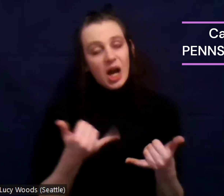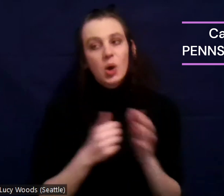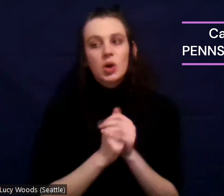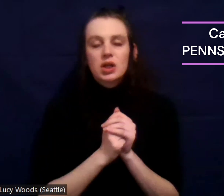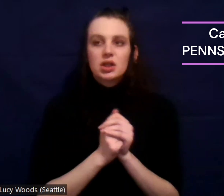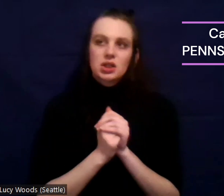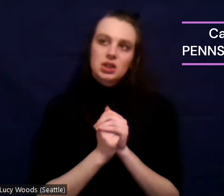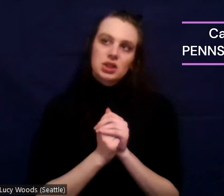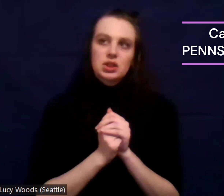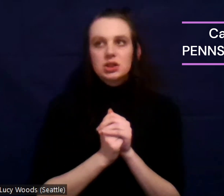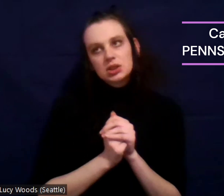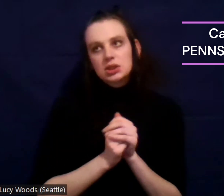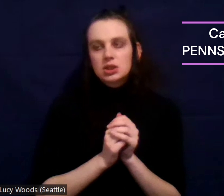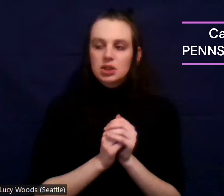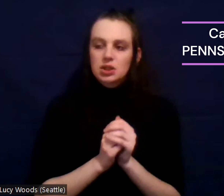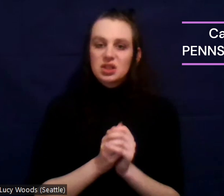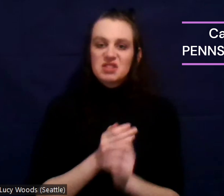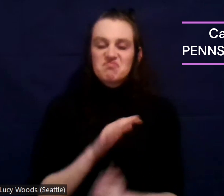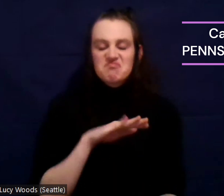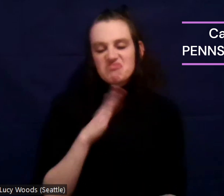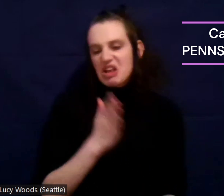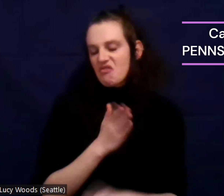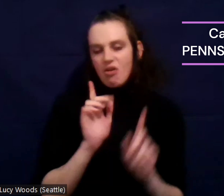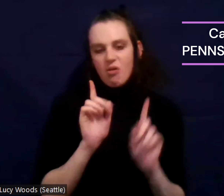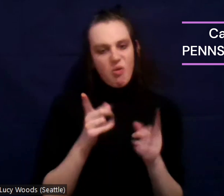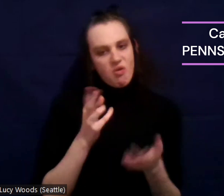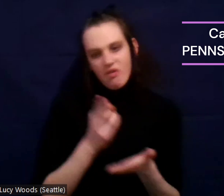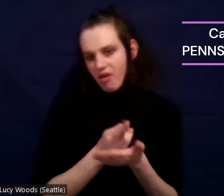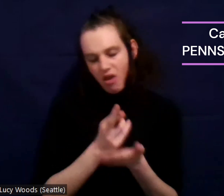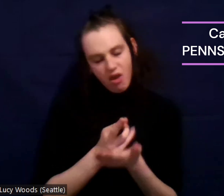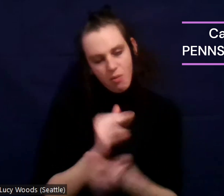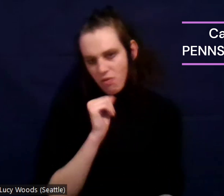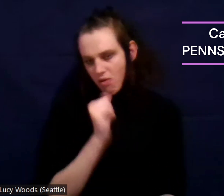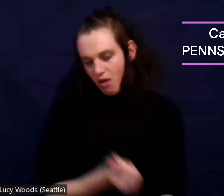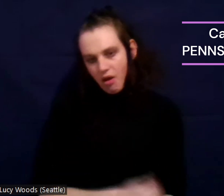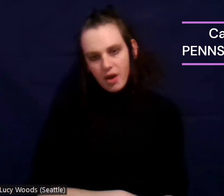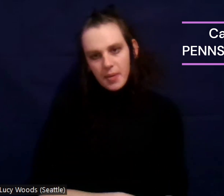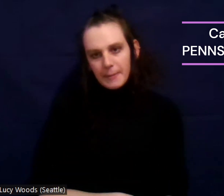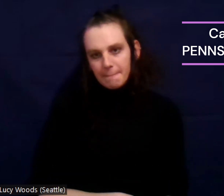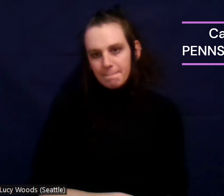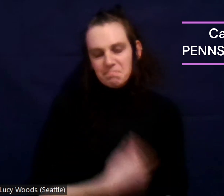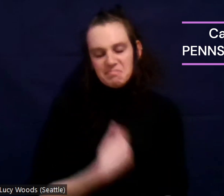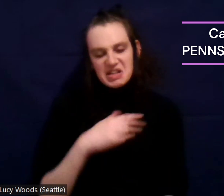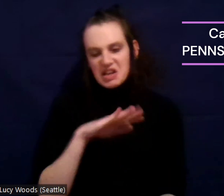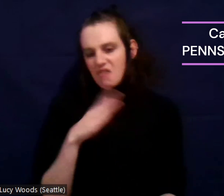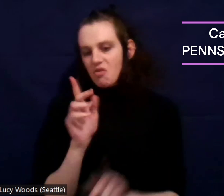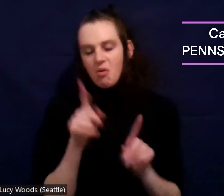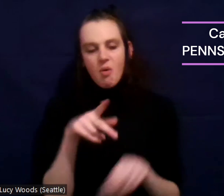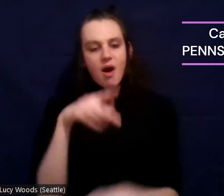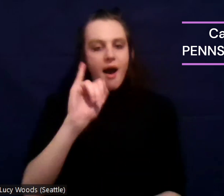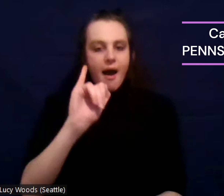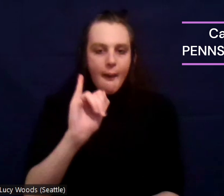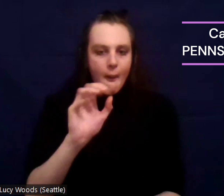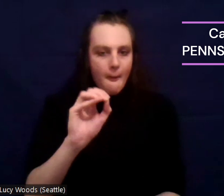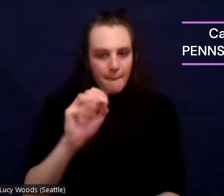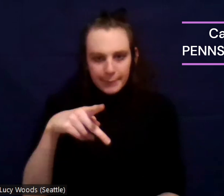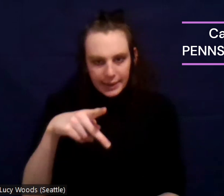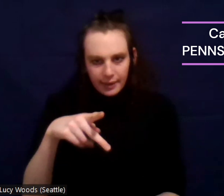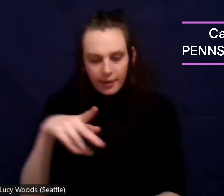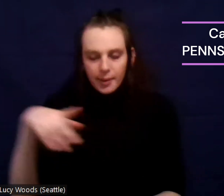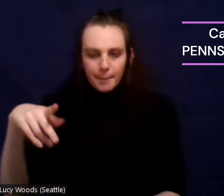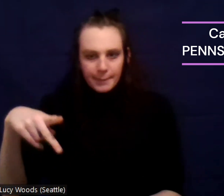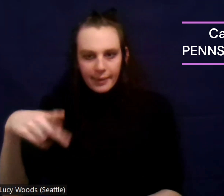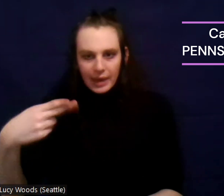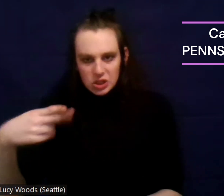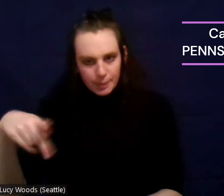never went to, a rehab. I never went to like IOP, PHP, none of that. But I went to